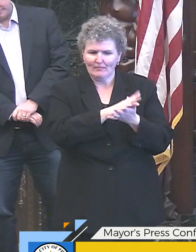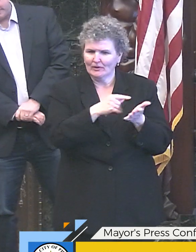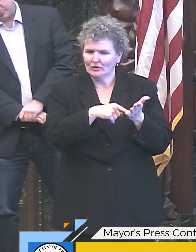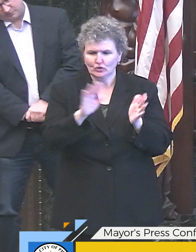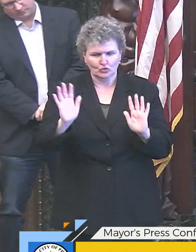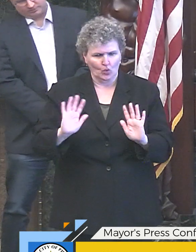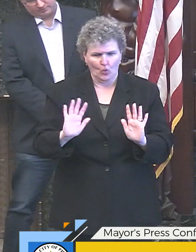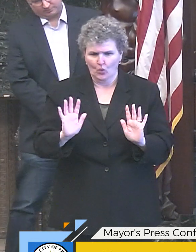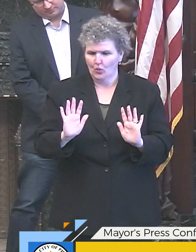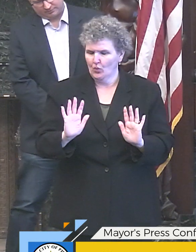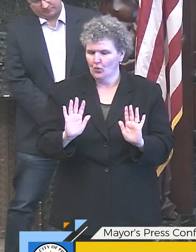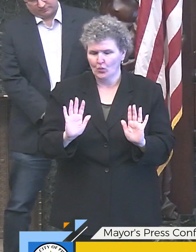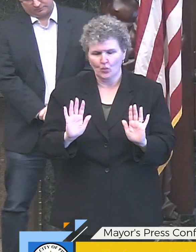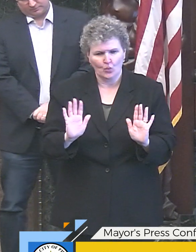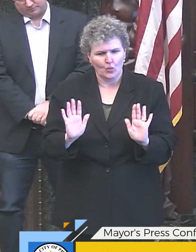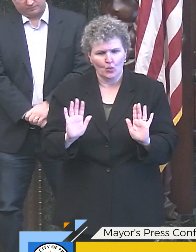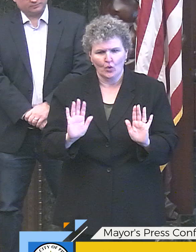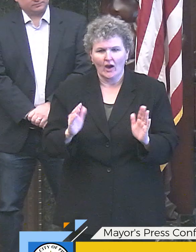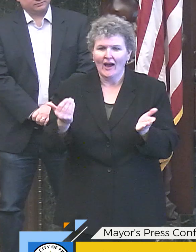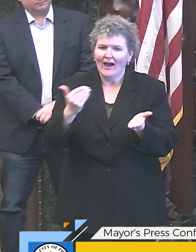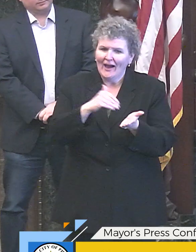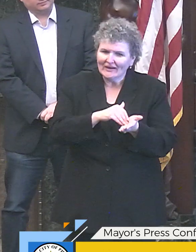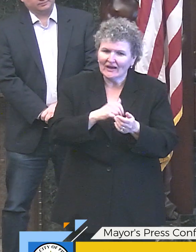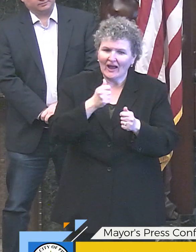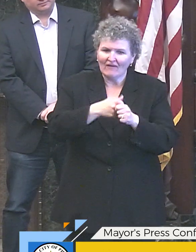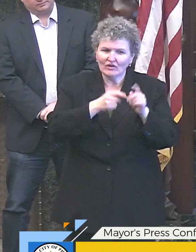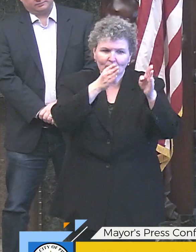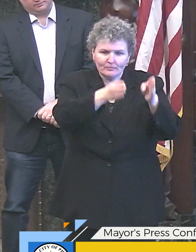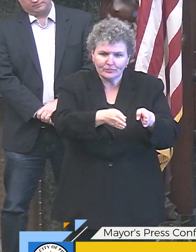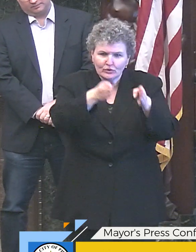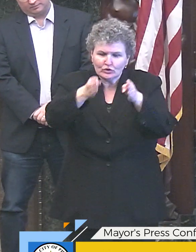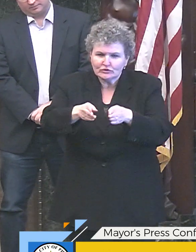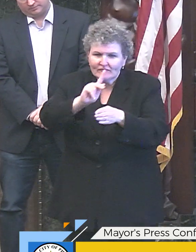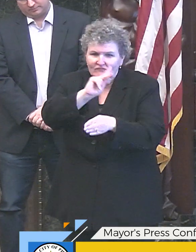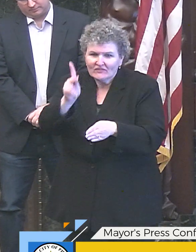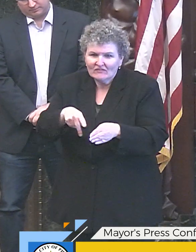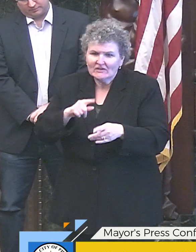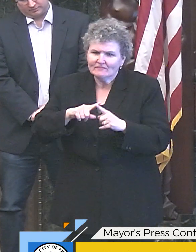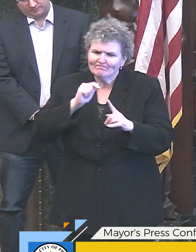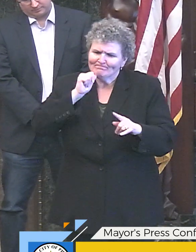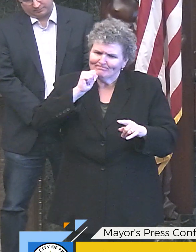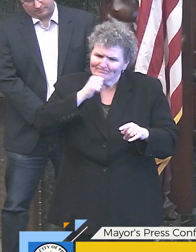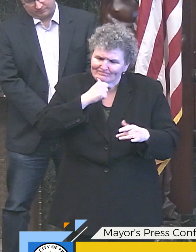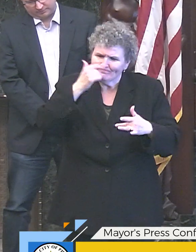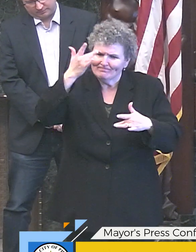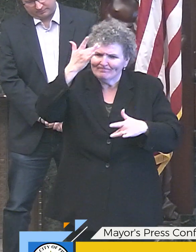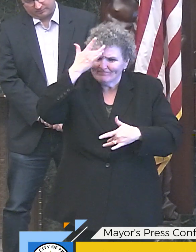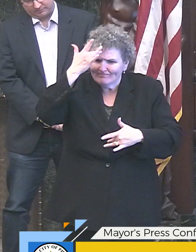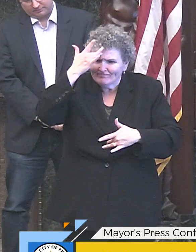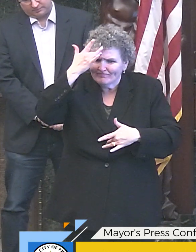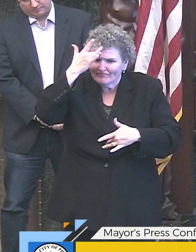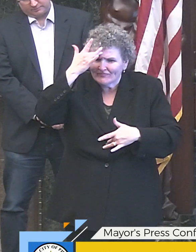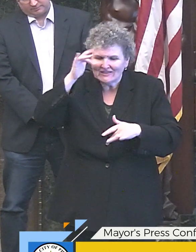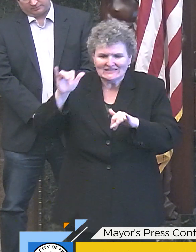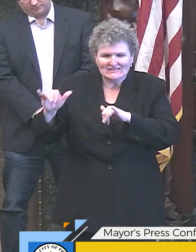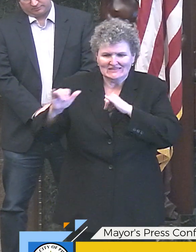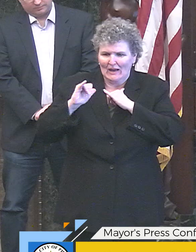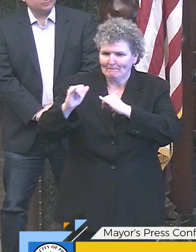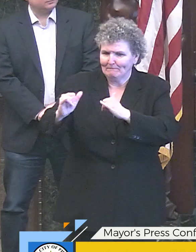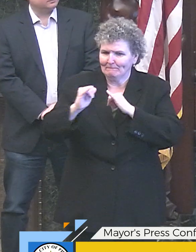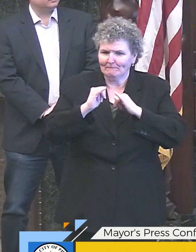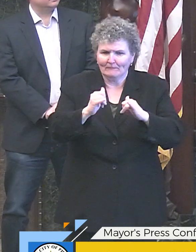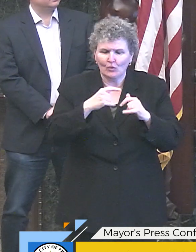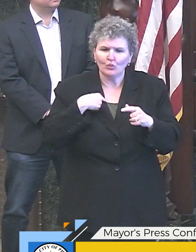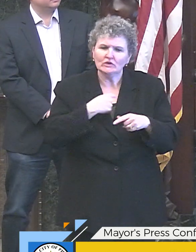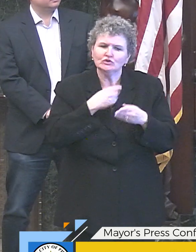same disease that every other human being in Philadelphia is exposed to, and we're going to serve everybody equally.